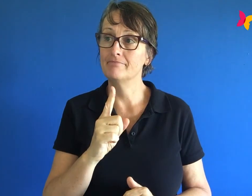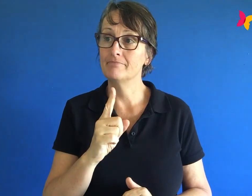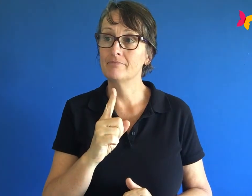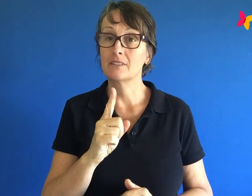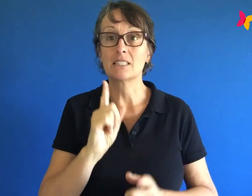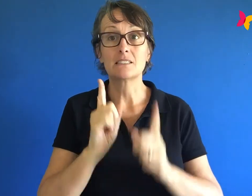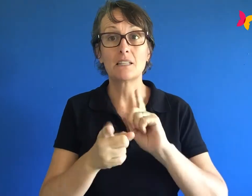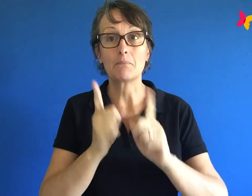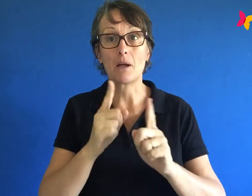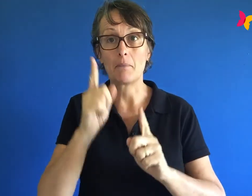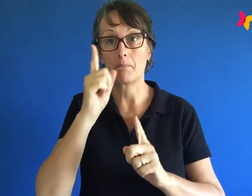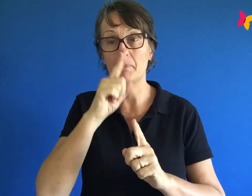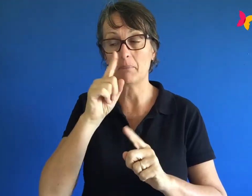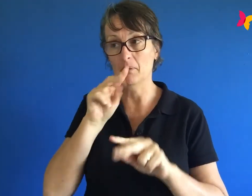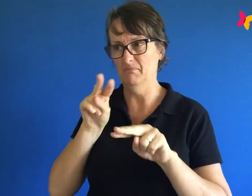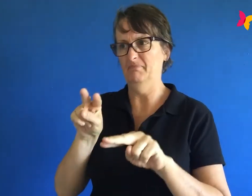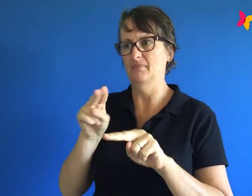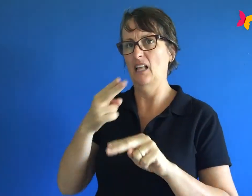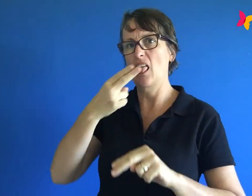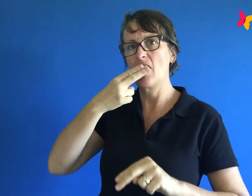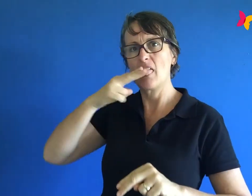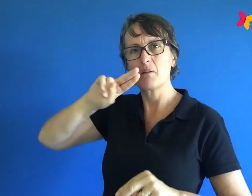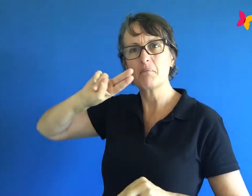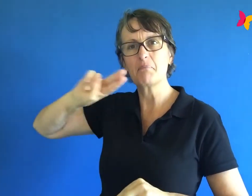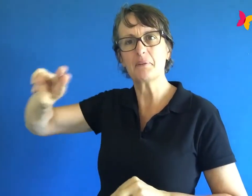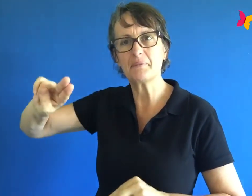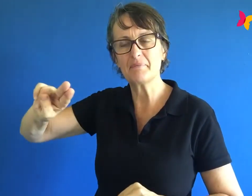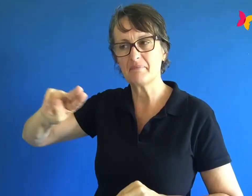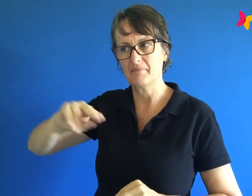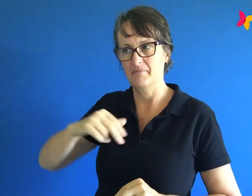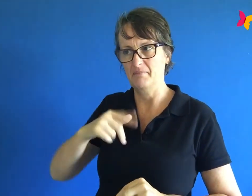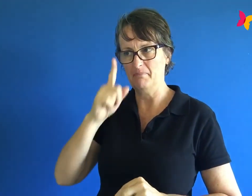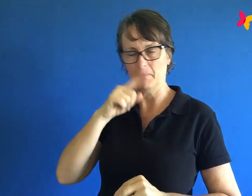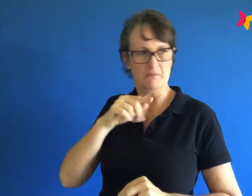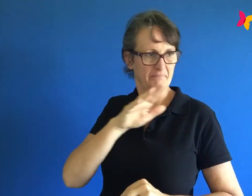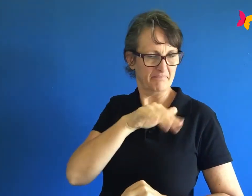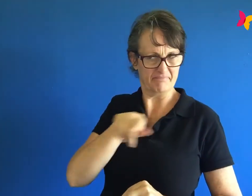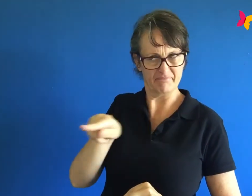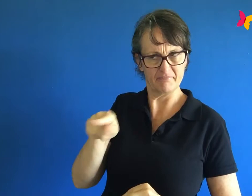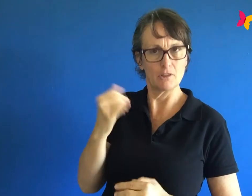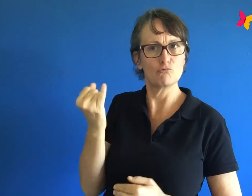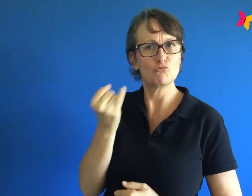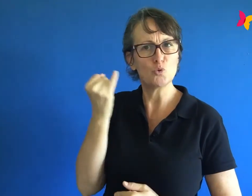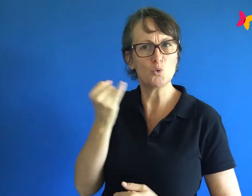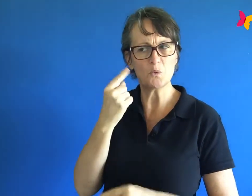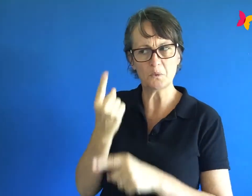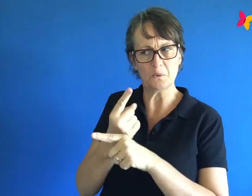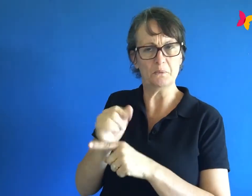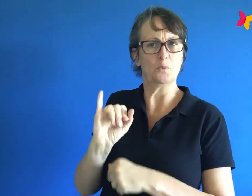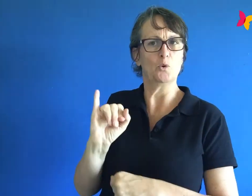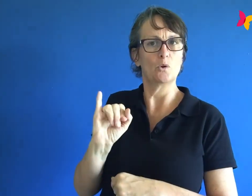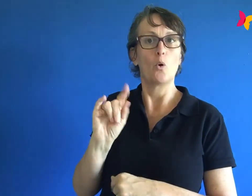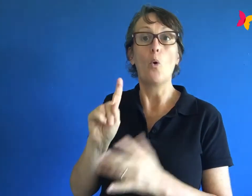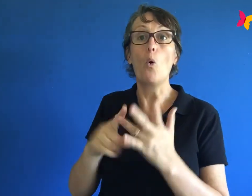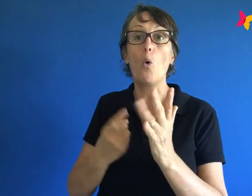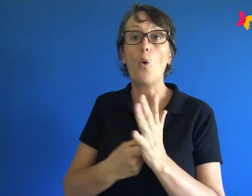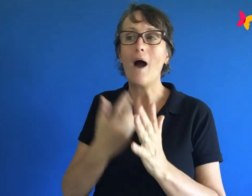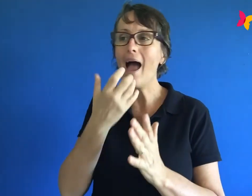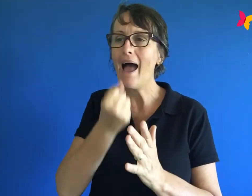subtle. So there's the obvious stigma, you know, someone saying something rude or discriminatory. But there's that subtle stigma that she